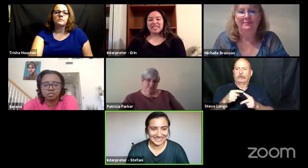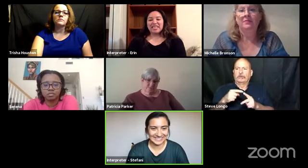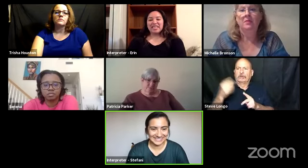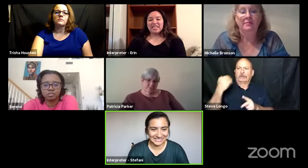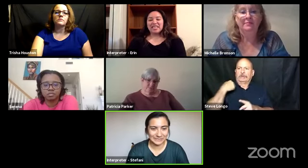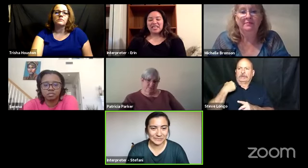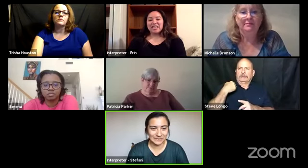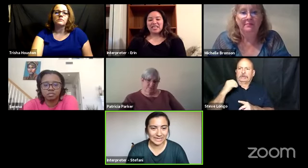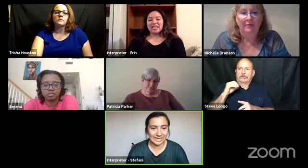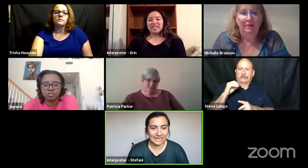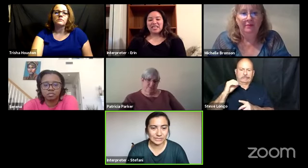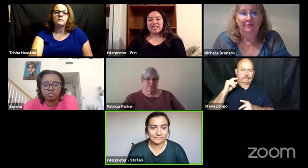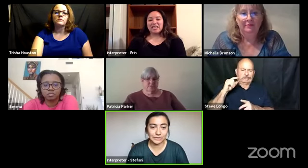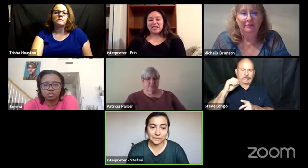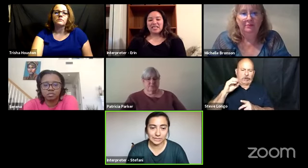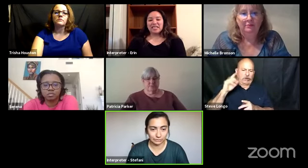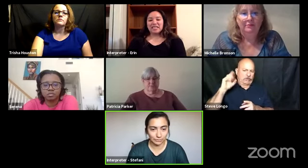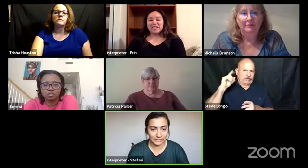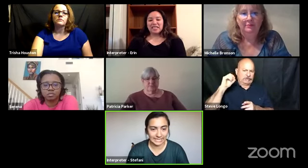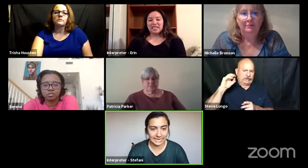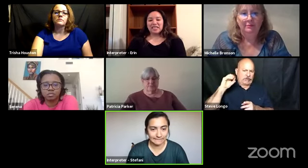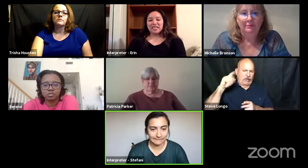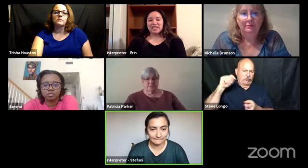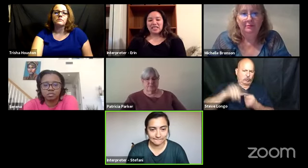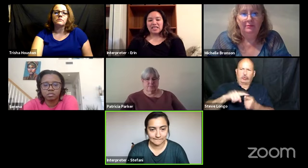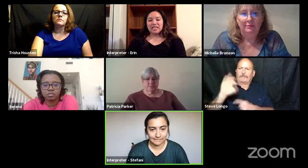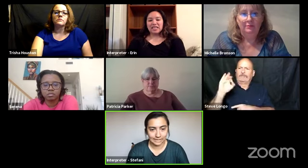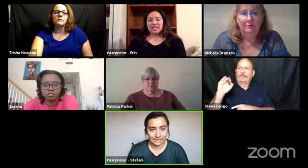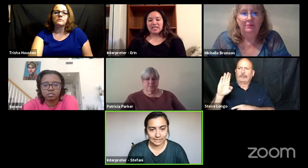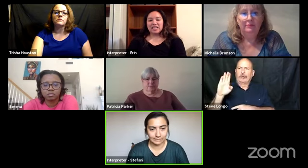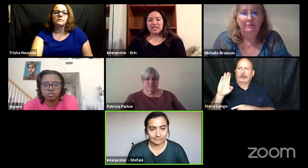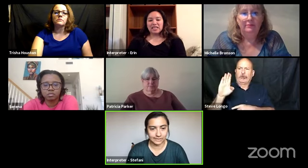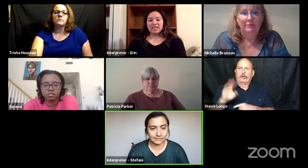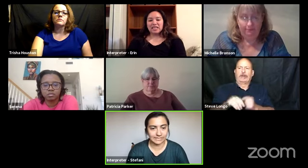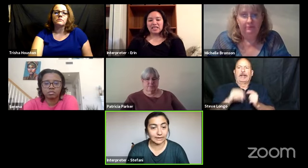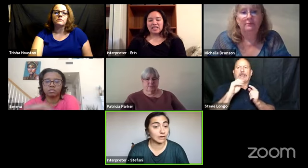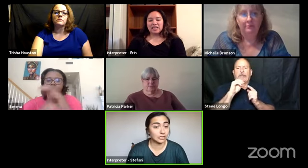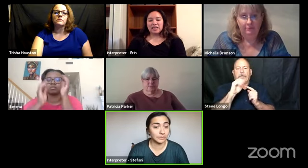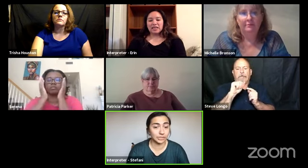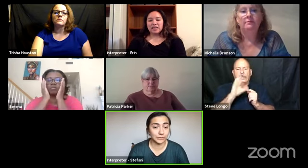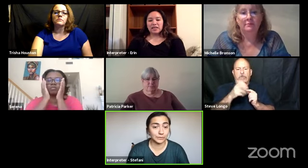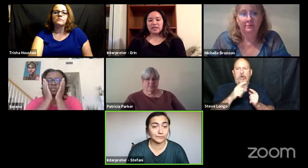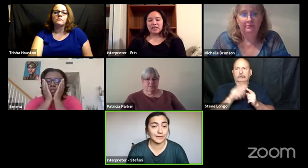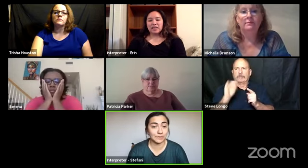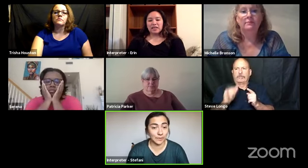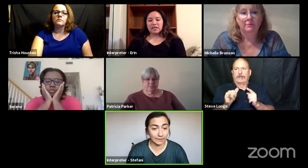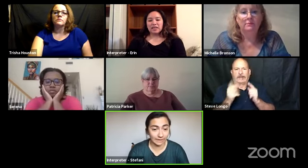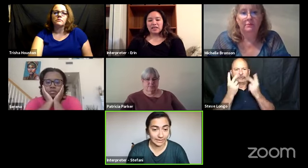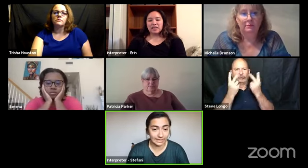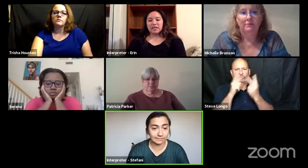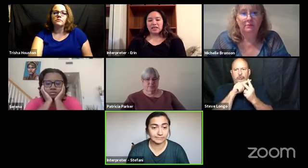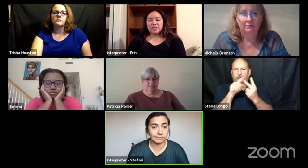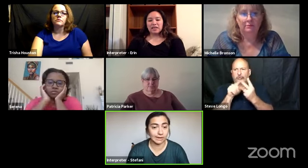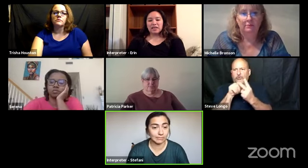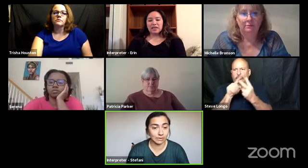Okay, awesome. Well, I do have two things to report today. I want to say October to February. In March,